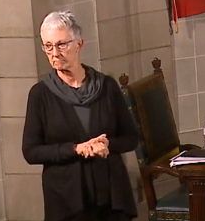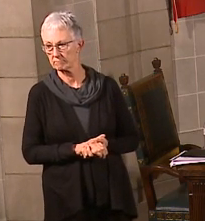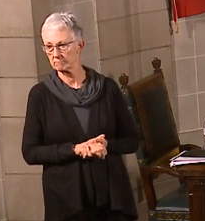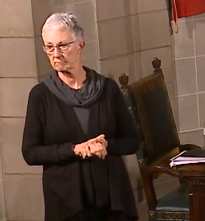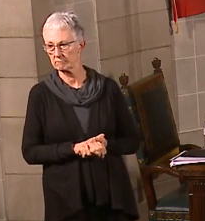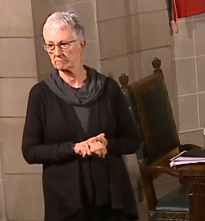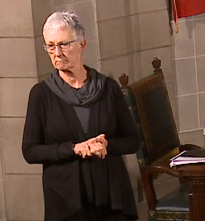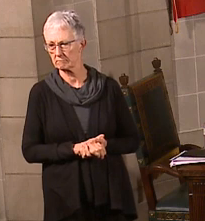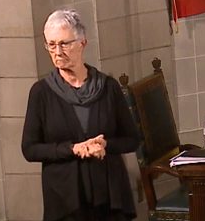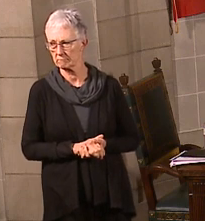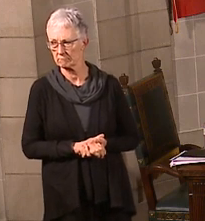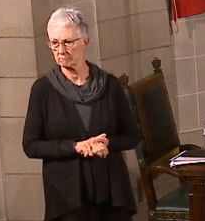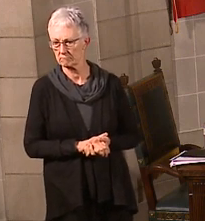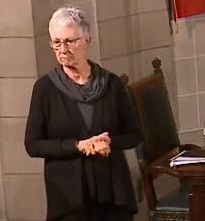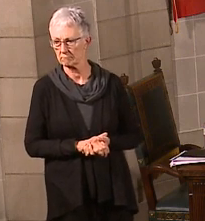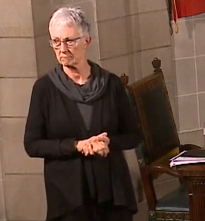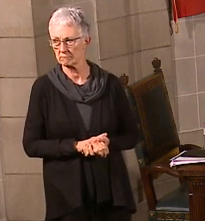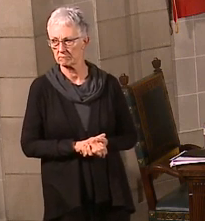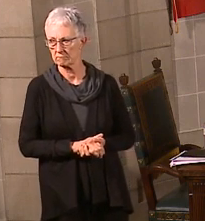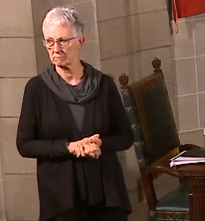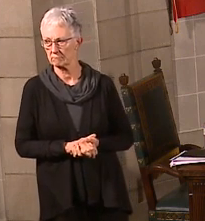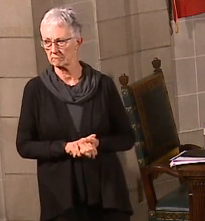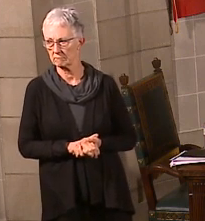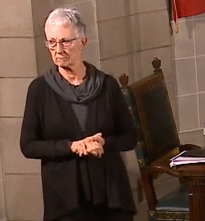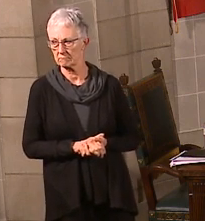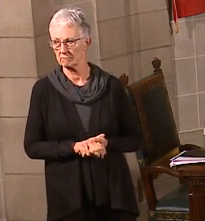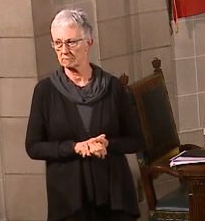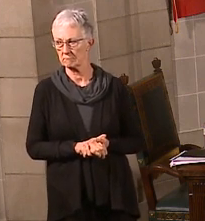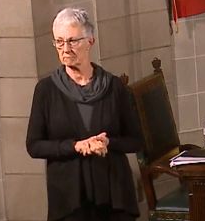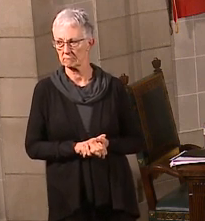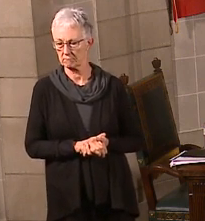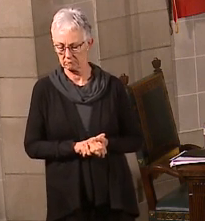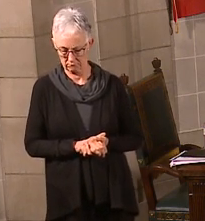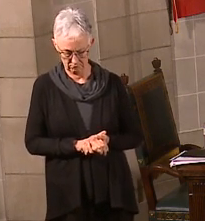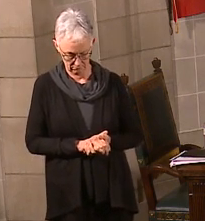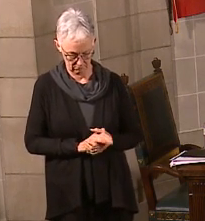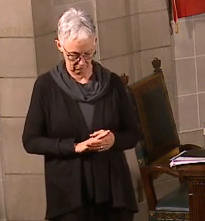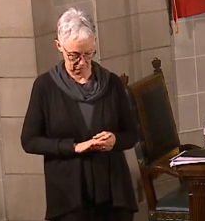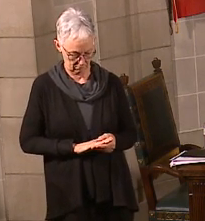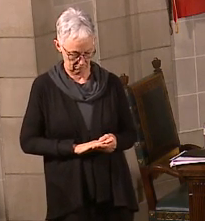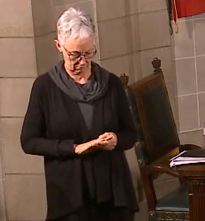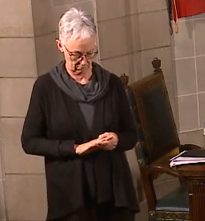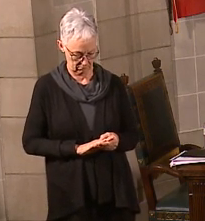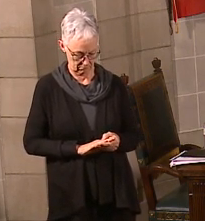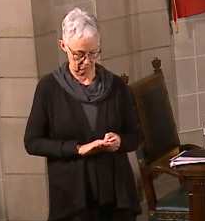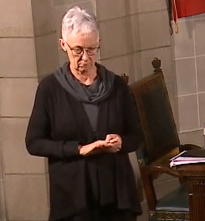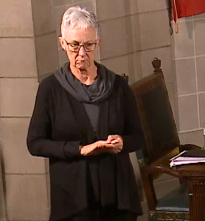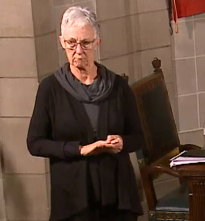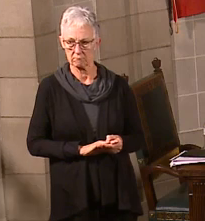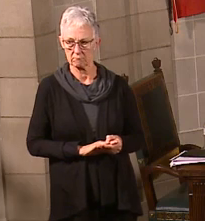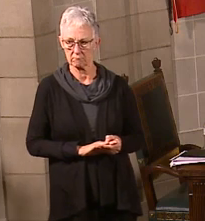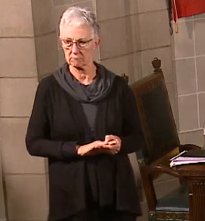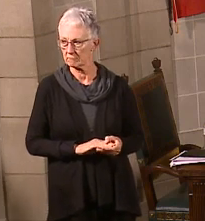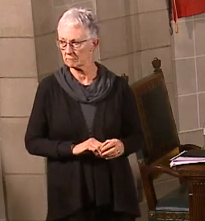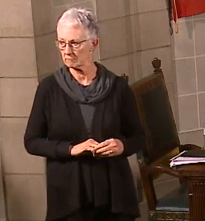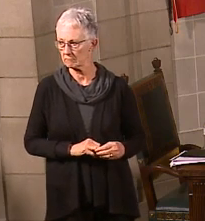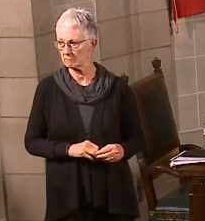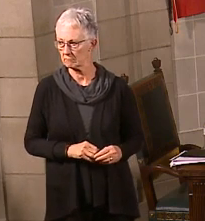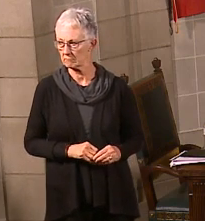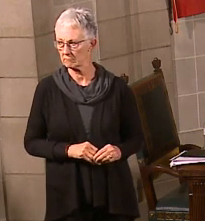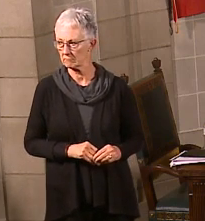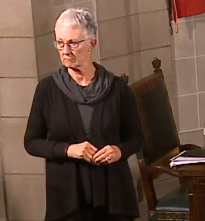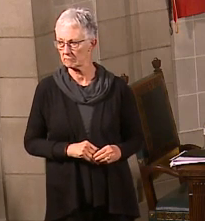calls from employees at Farmland Foods in Crete. They're concerned that their company isn't practicing